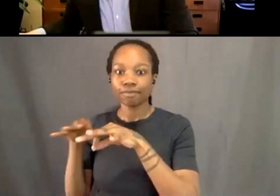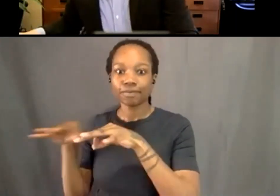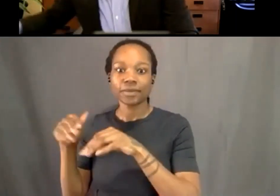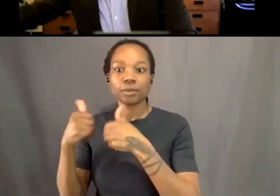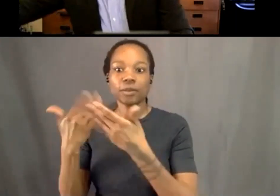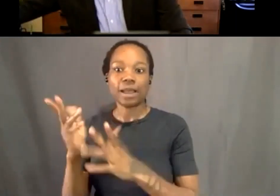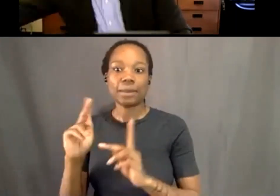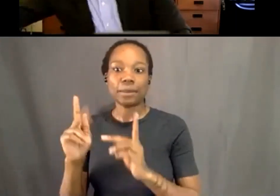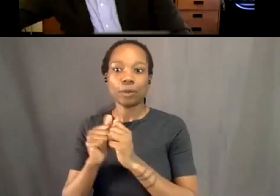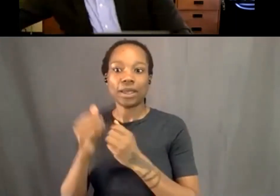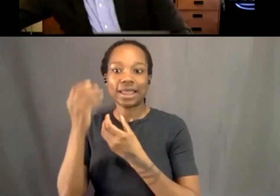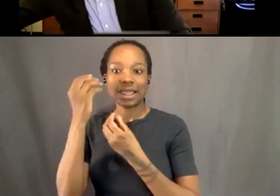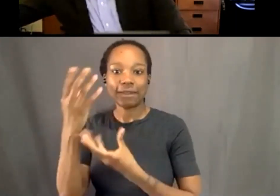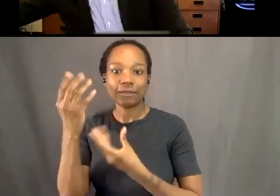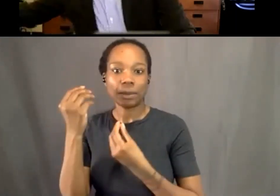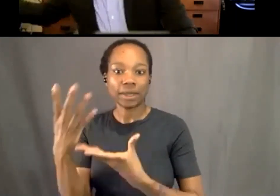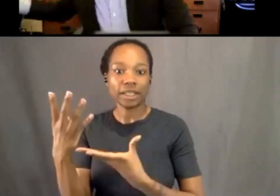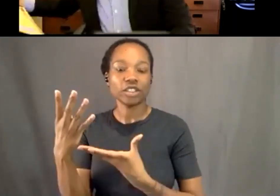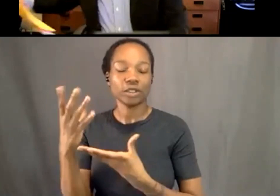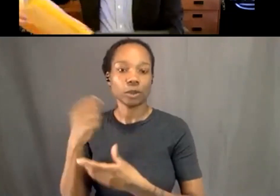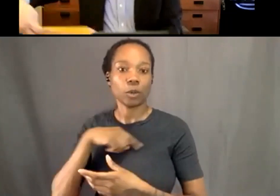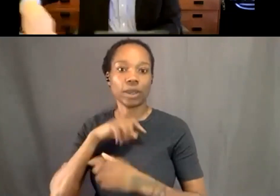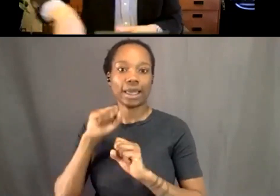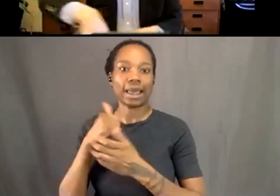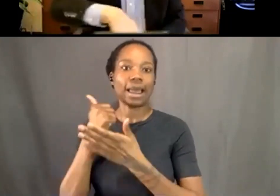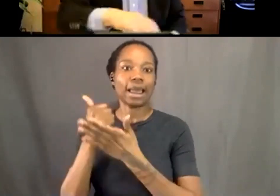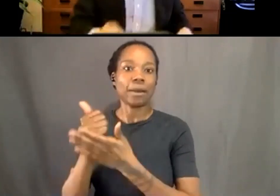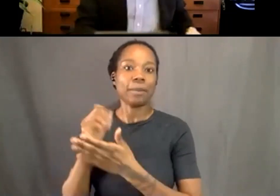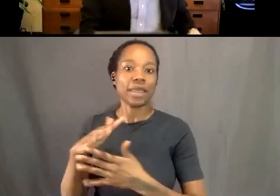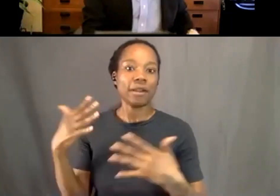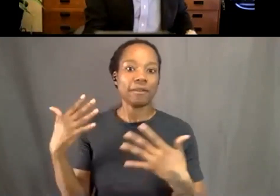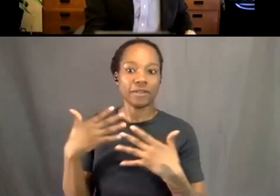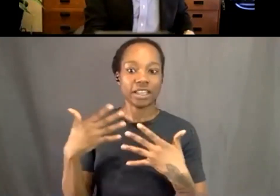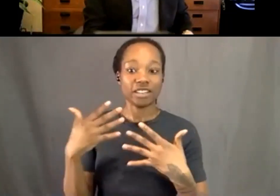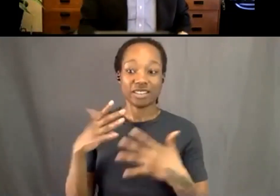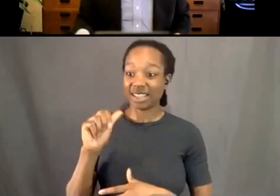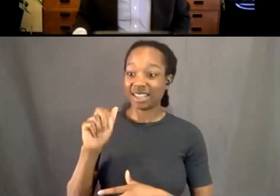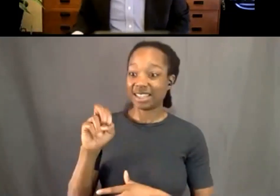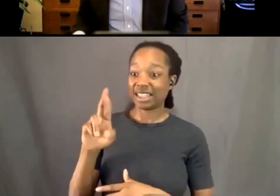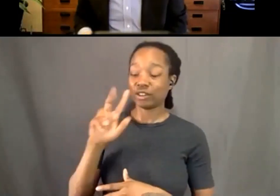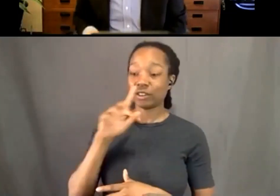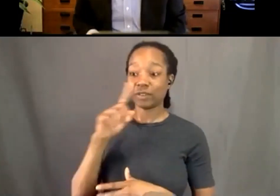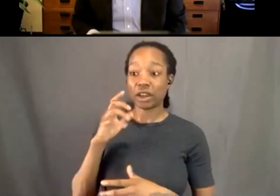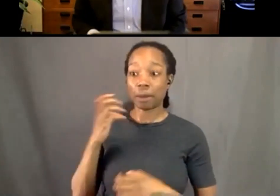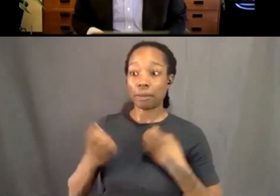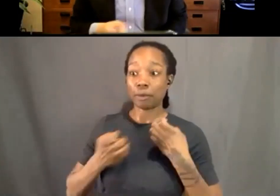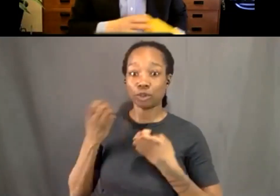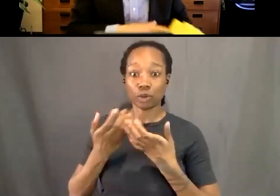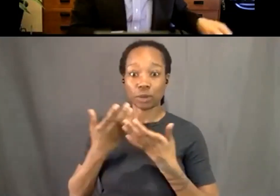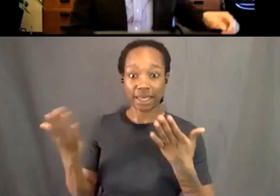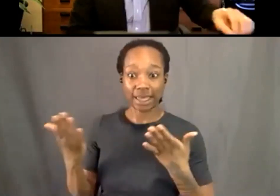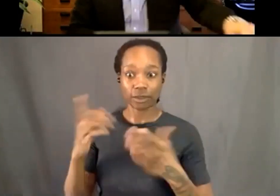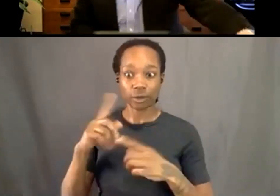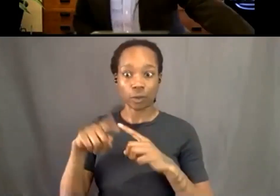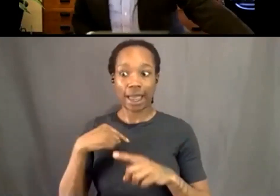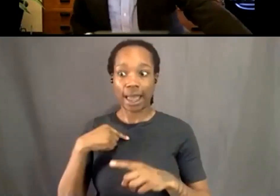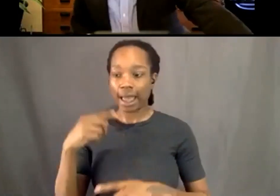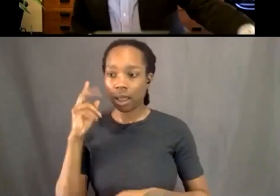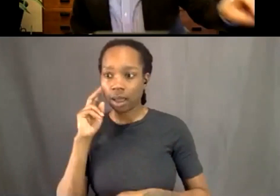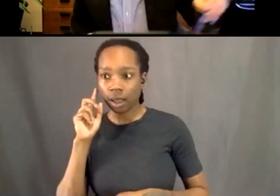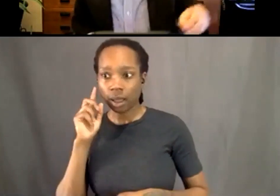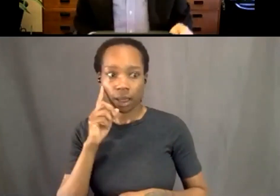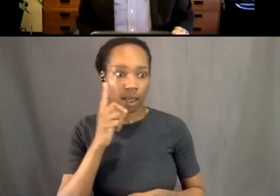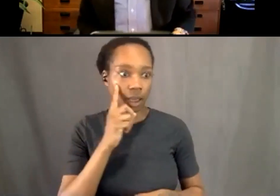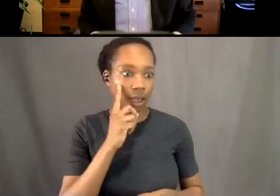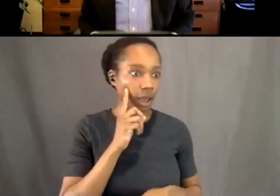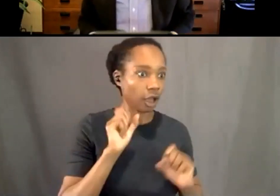information so that we can allay their fears. Cancer is an emotional thing. So therefore, when I hear anything that might make it worse or make it better, then